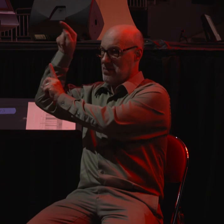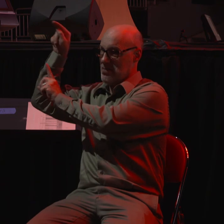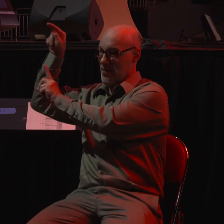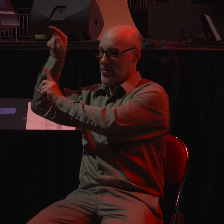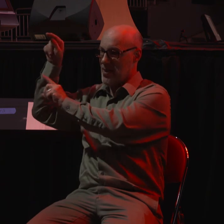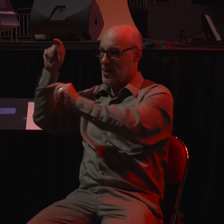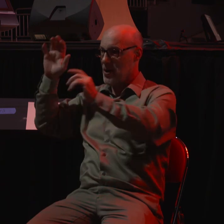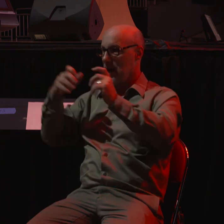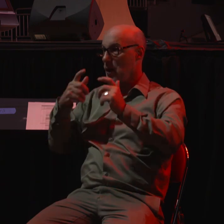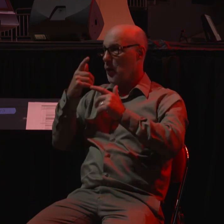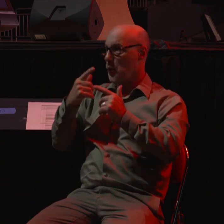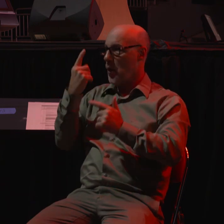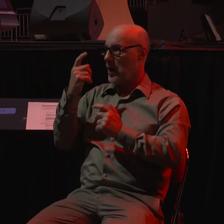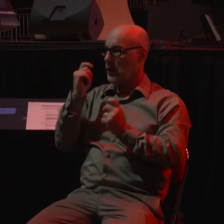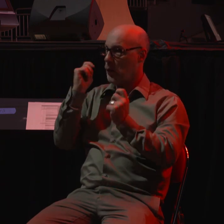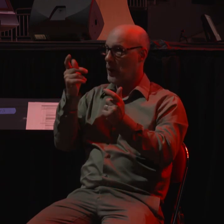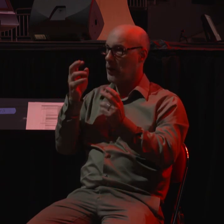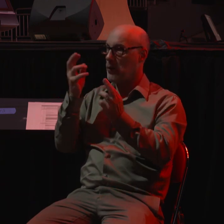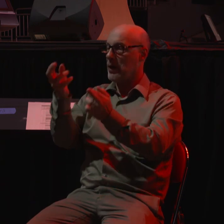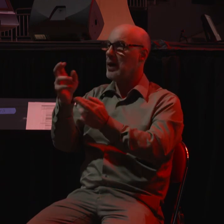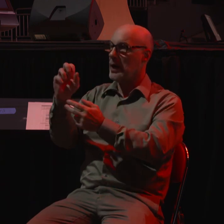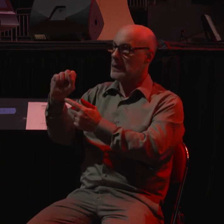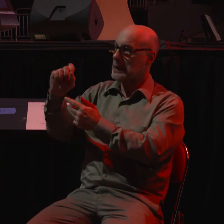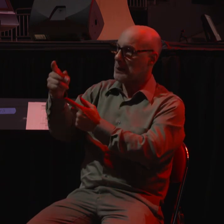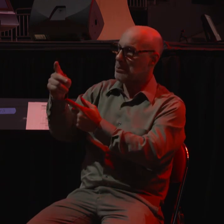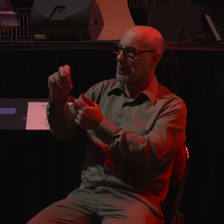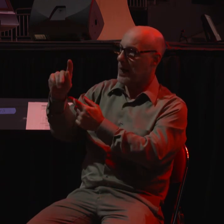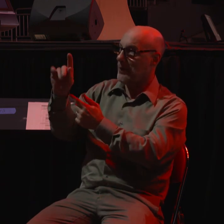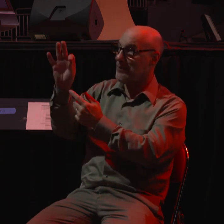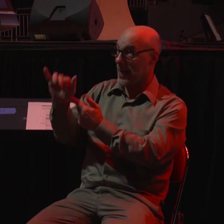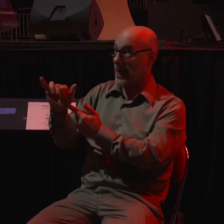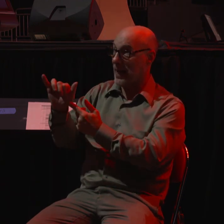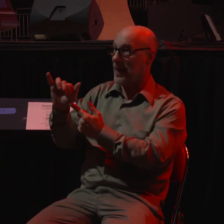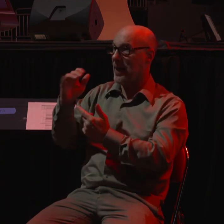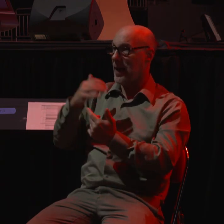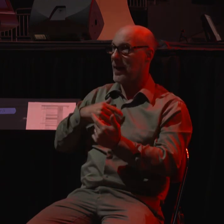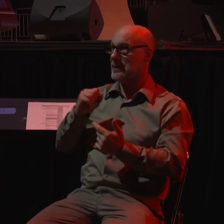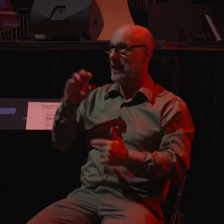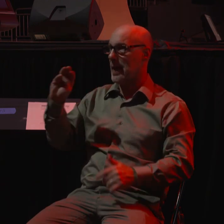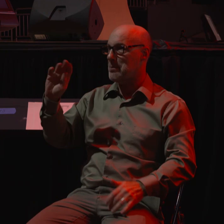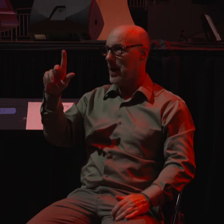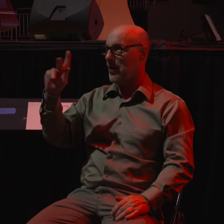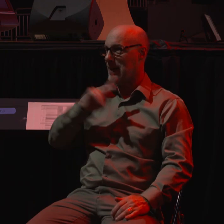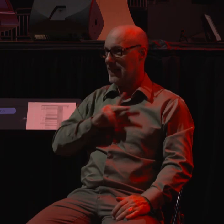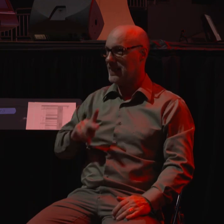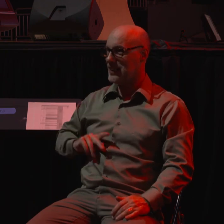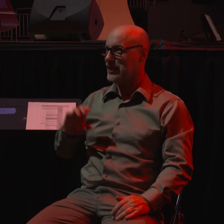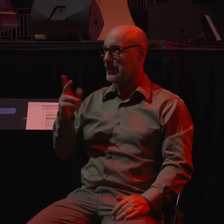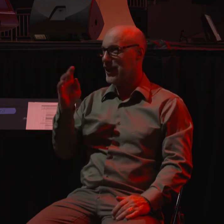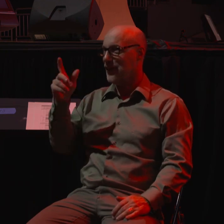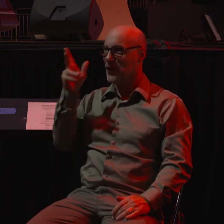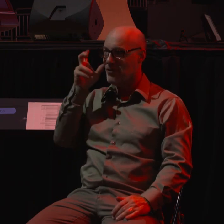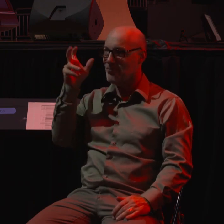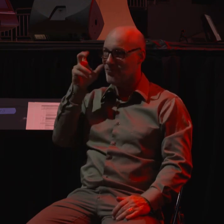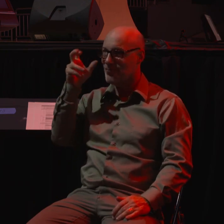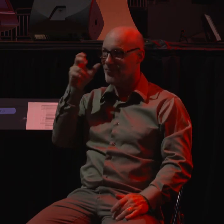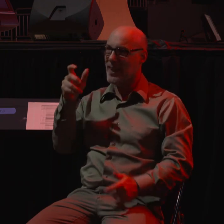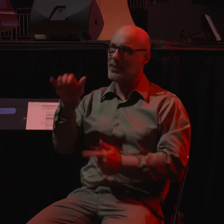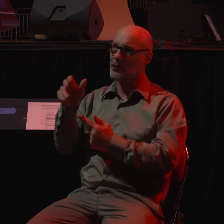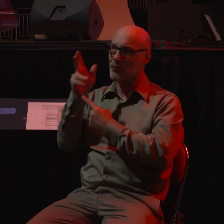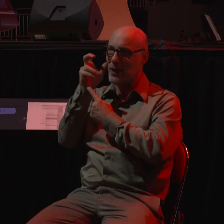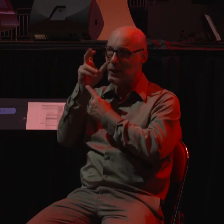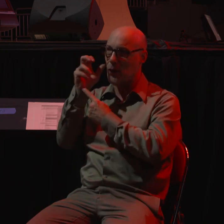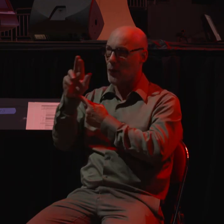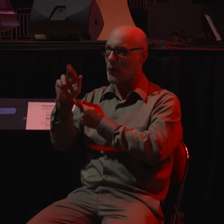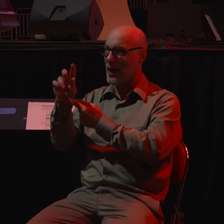Well, one quick recommendation, Spotify has an ML King channel. Sure So does. if you out in